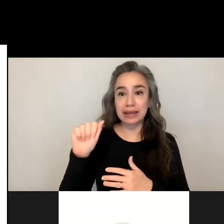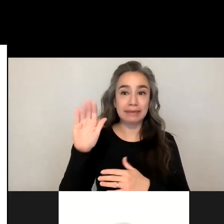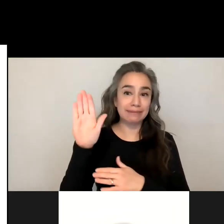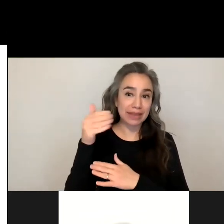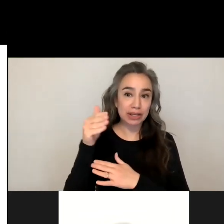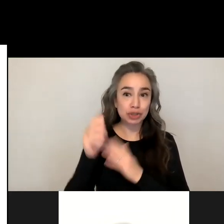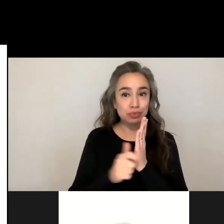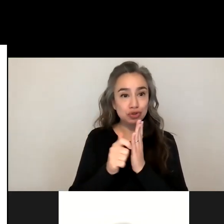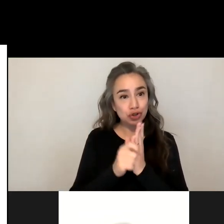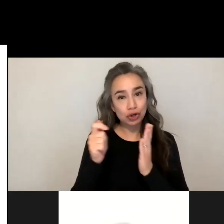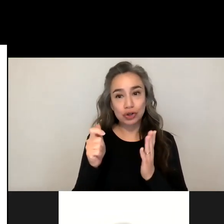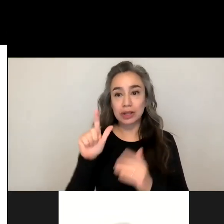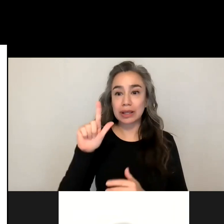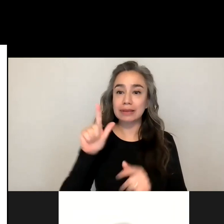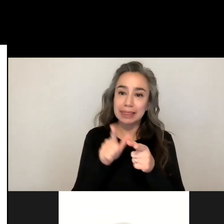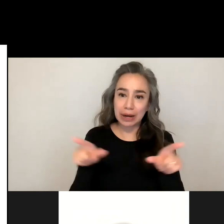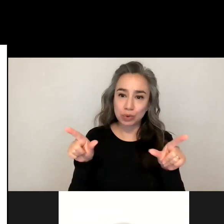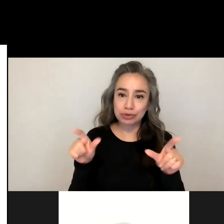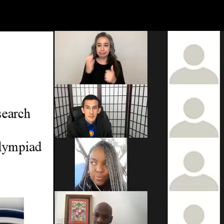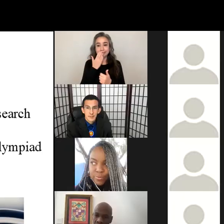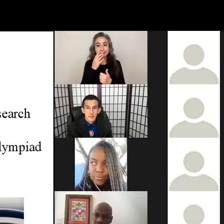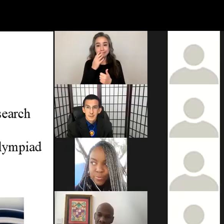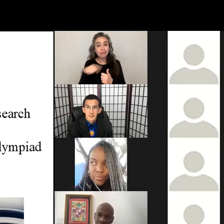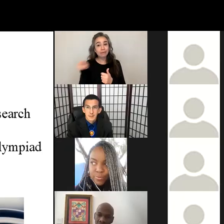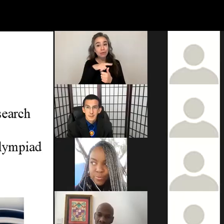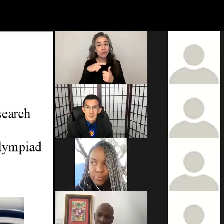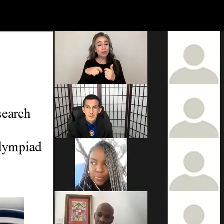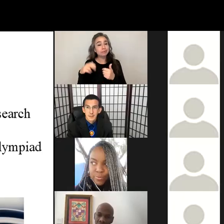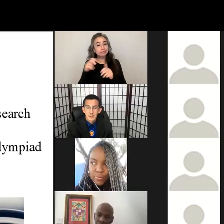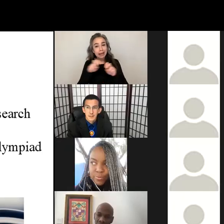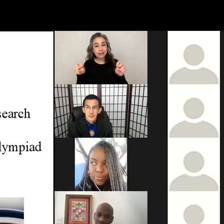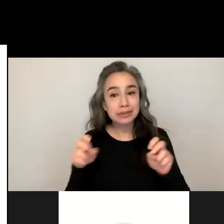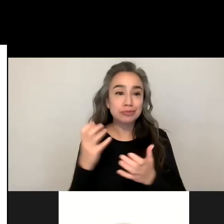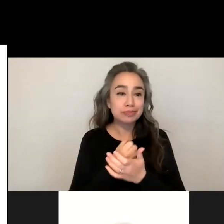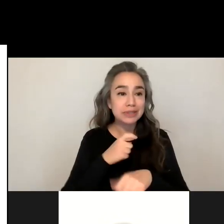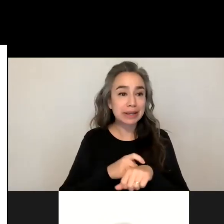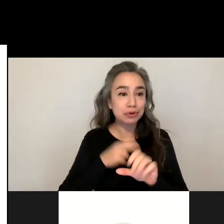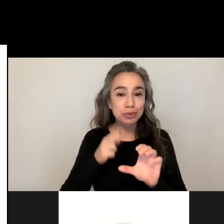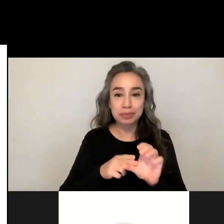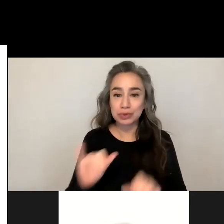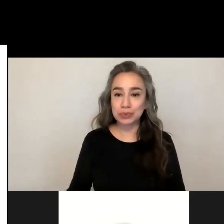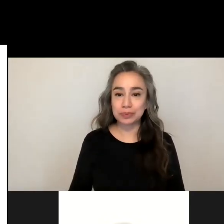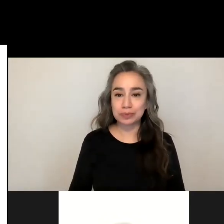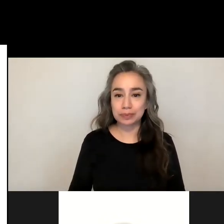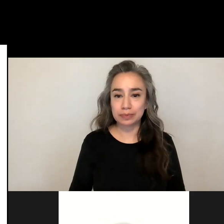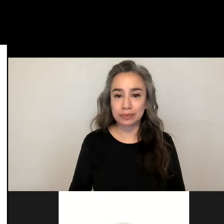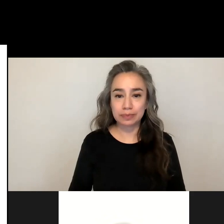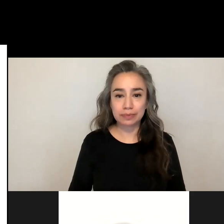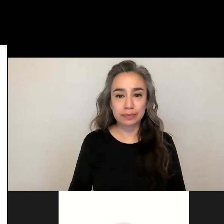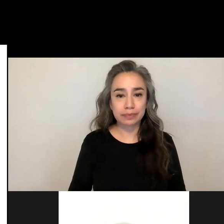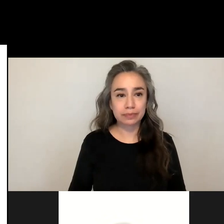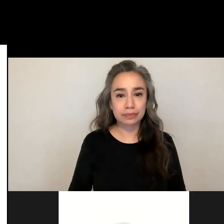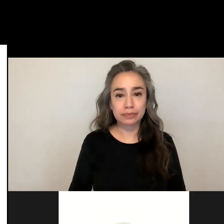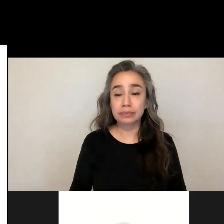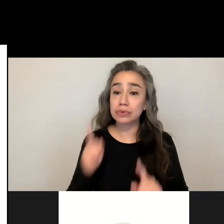We're grateful to our panelists for taking the time to participate as well. A target article, Toward Racial Justice